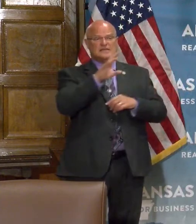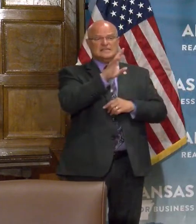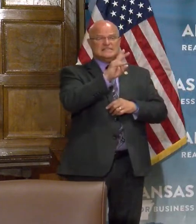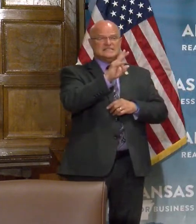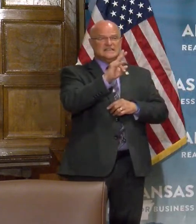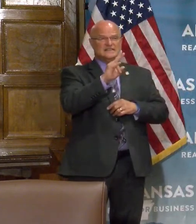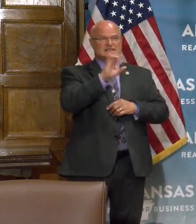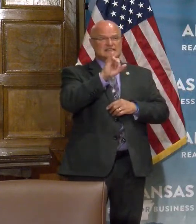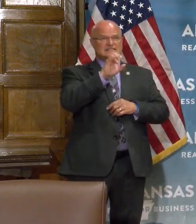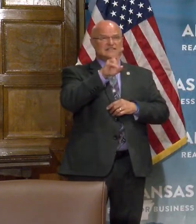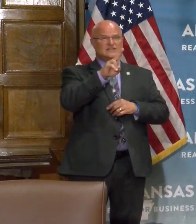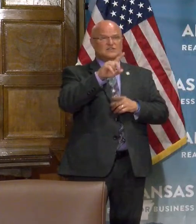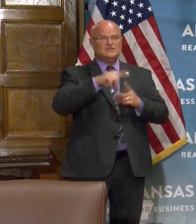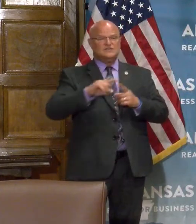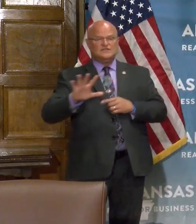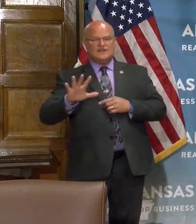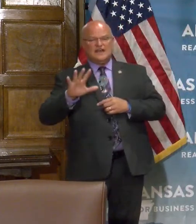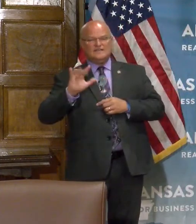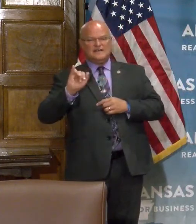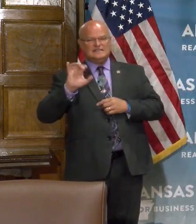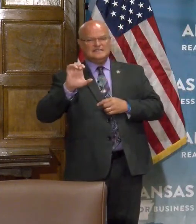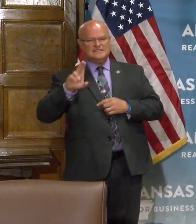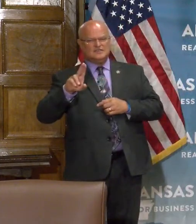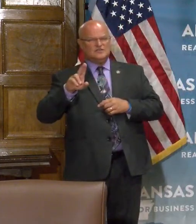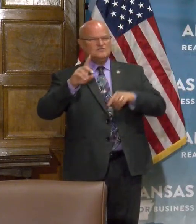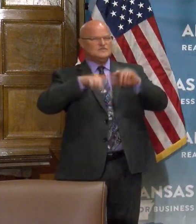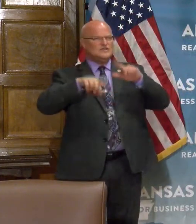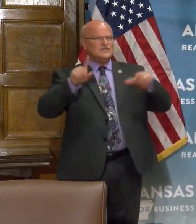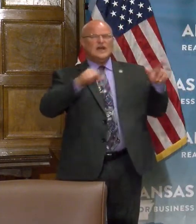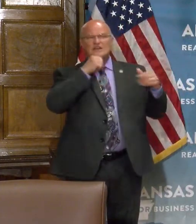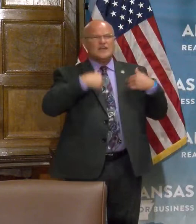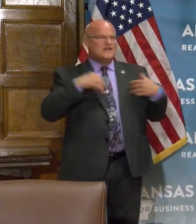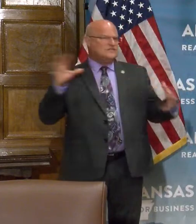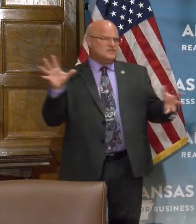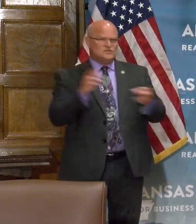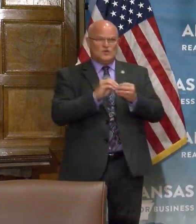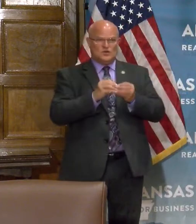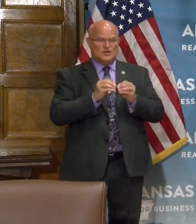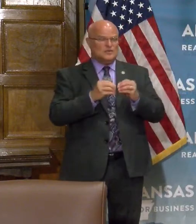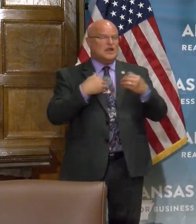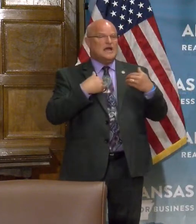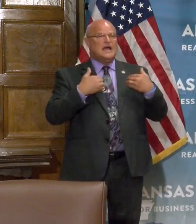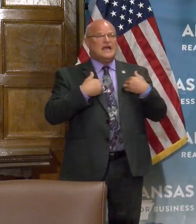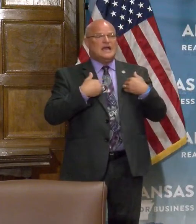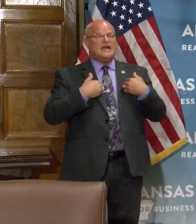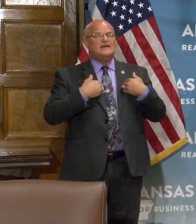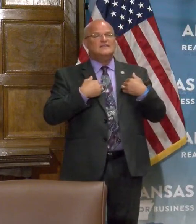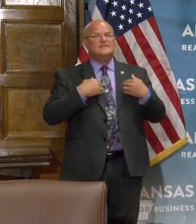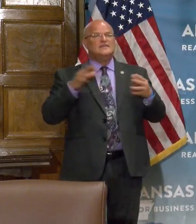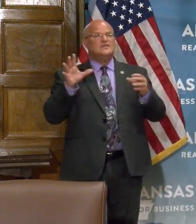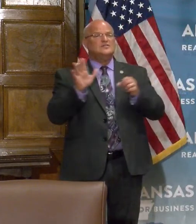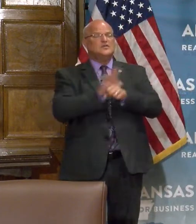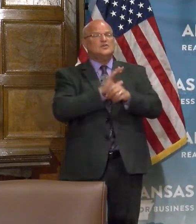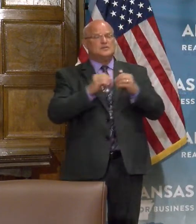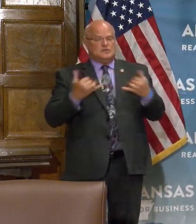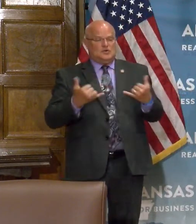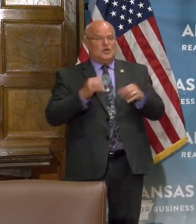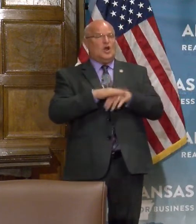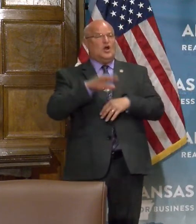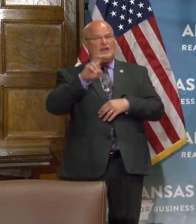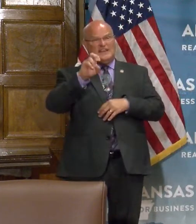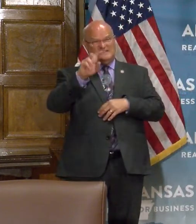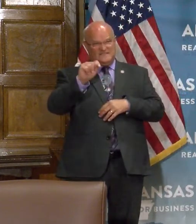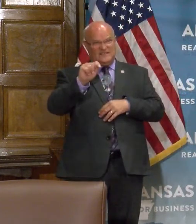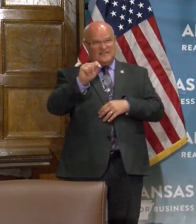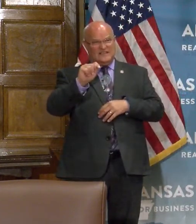in an ICU to 5. So that gives you an idea. I don't have the total number. What I have is the total number who are currently on a